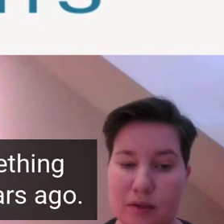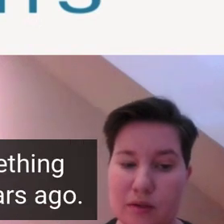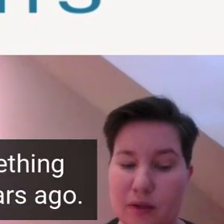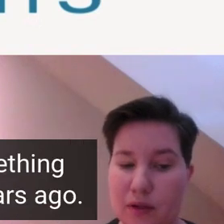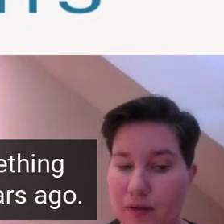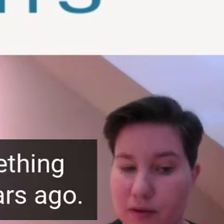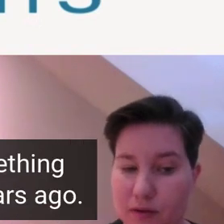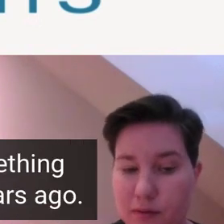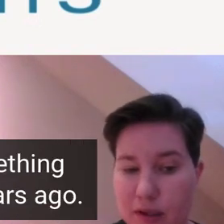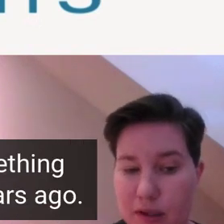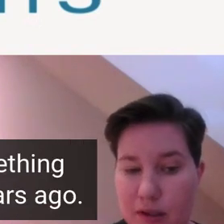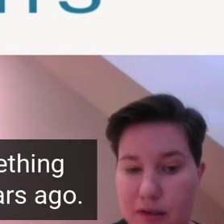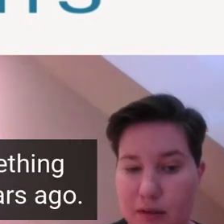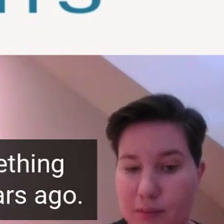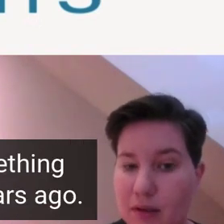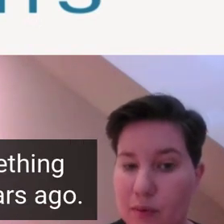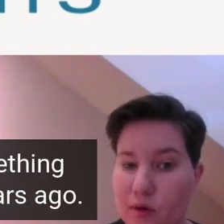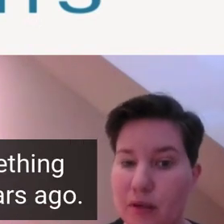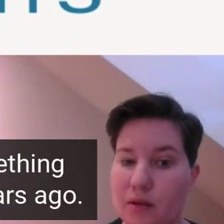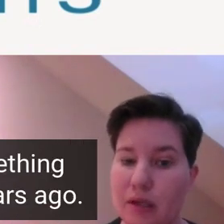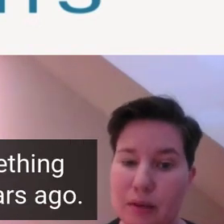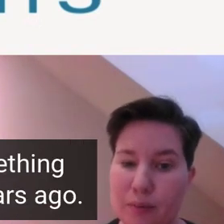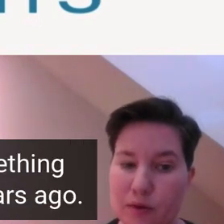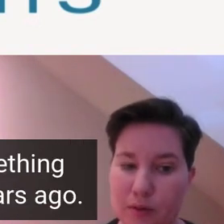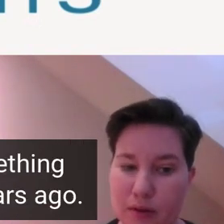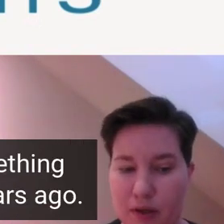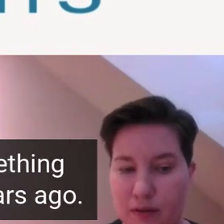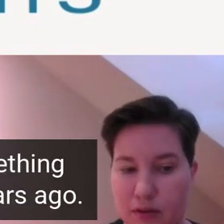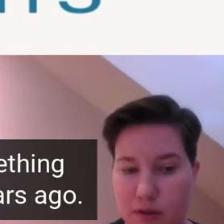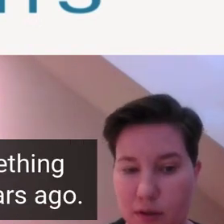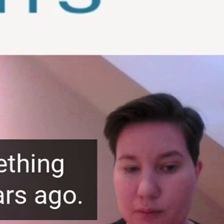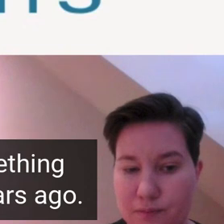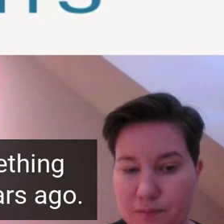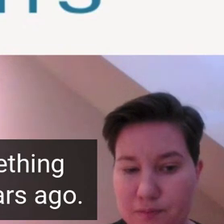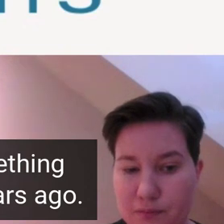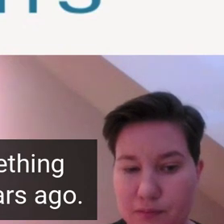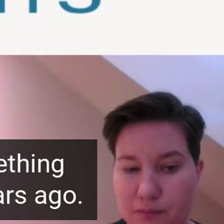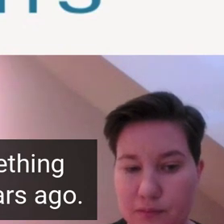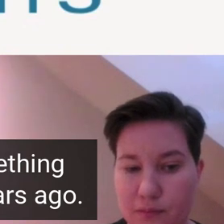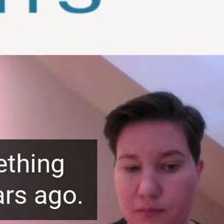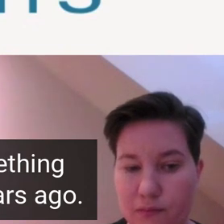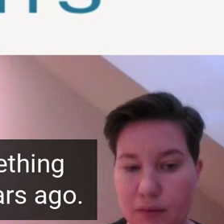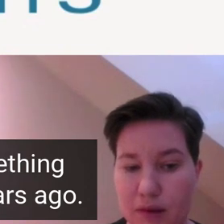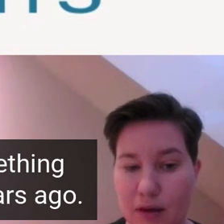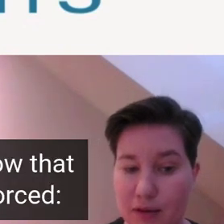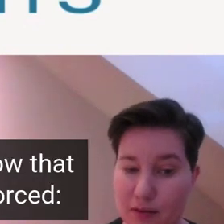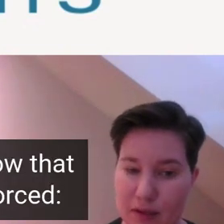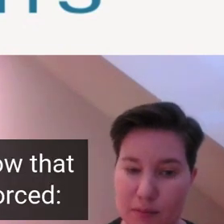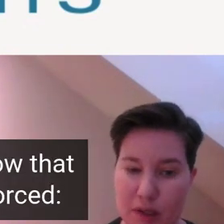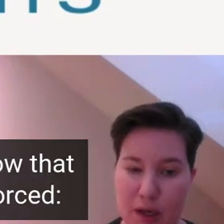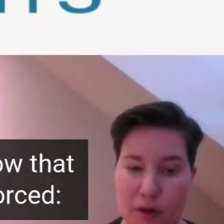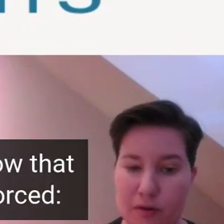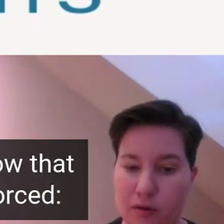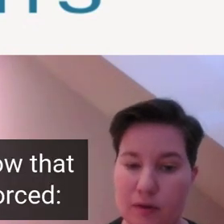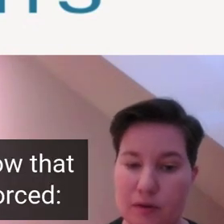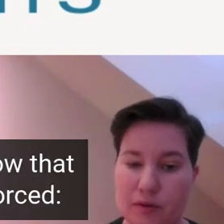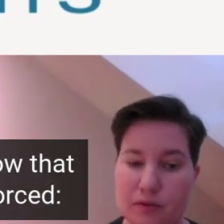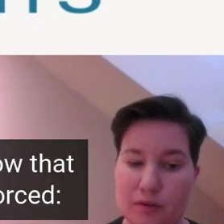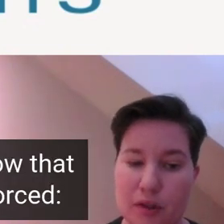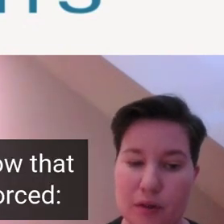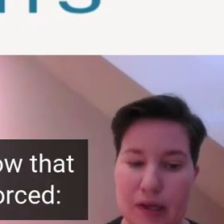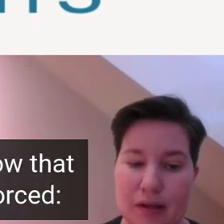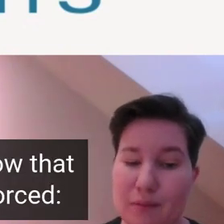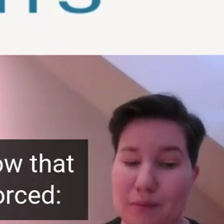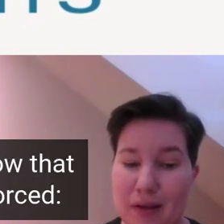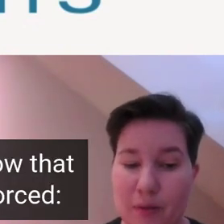speak with a disability advisor, something that would have been unthinkable 25 years ago. At the same time, our survey results